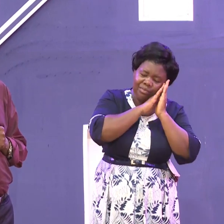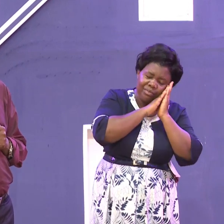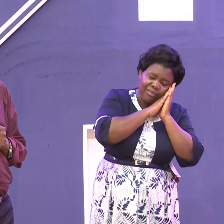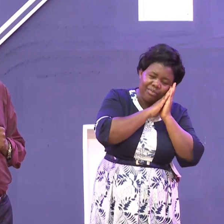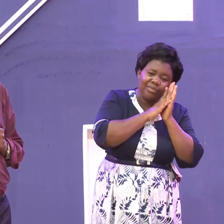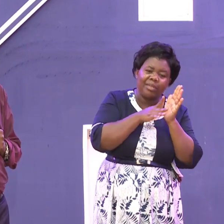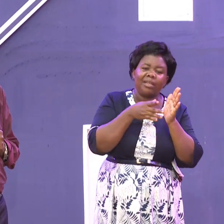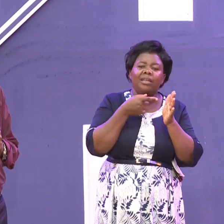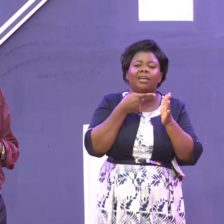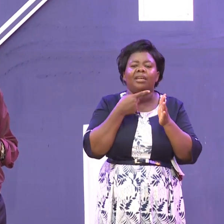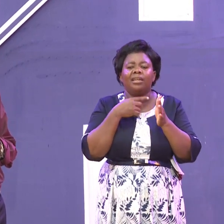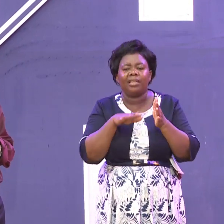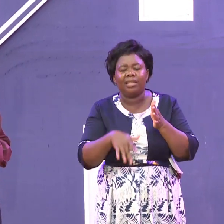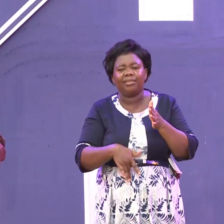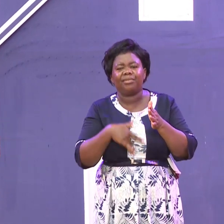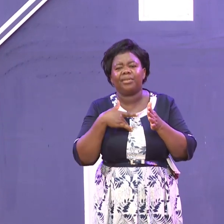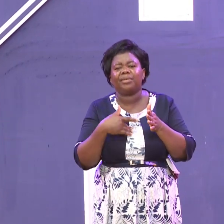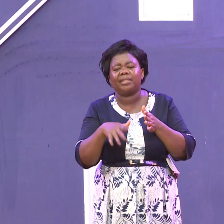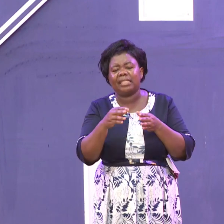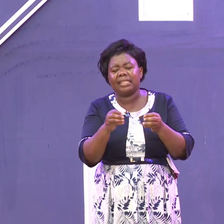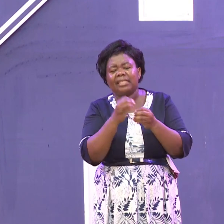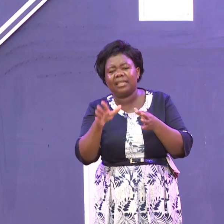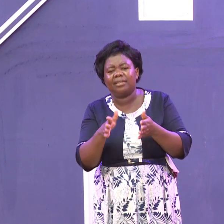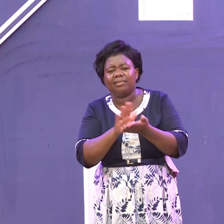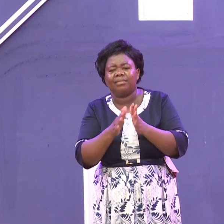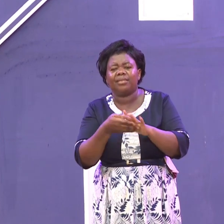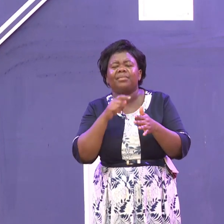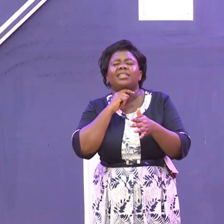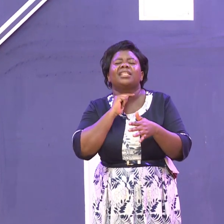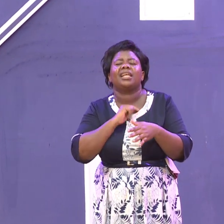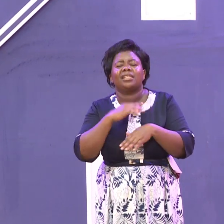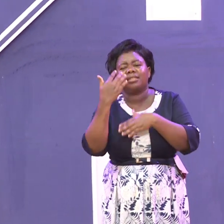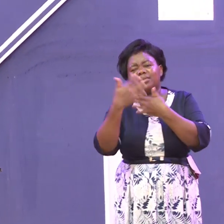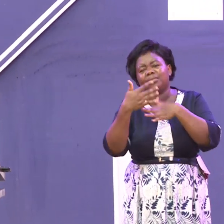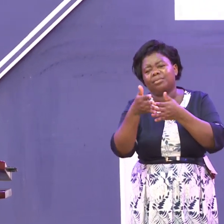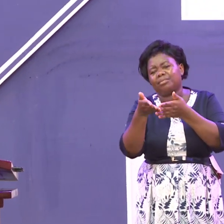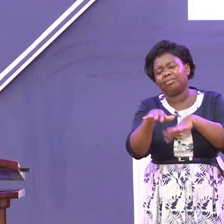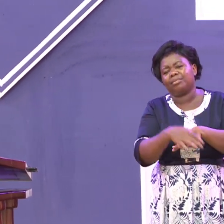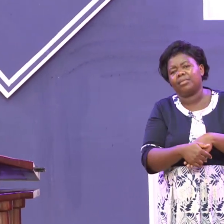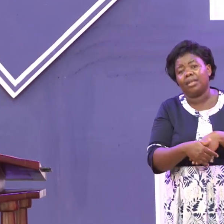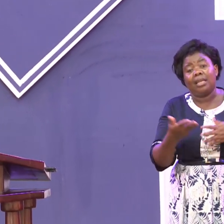up. He laid the child down just because he was filled with thirst.